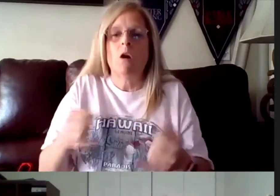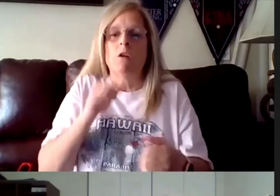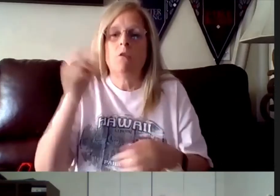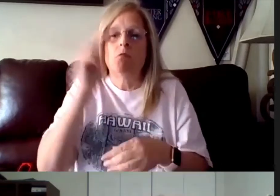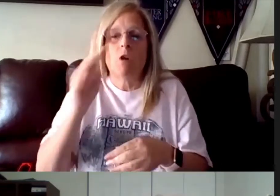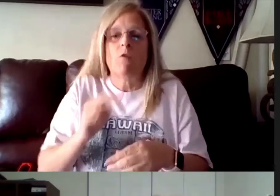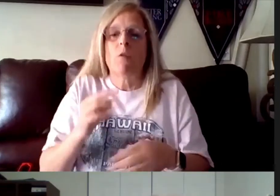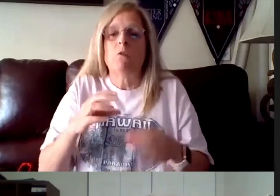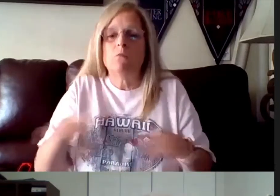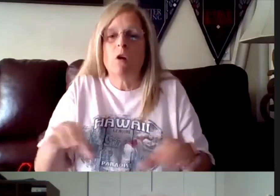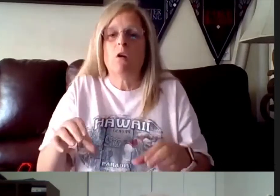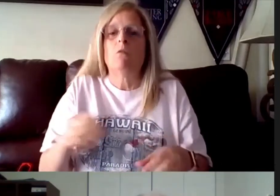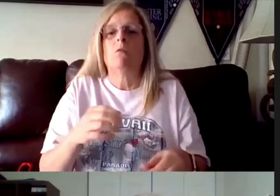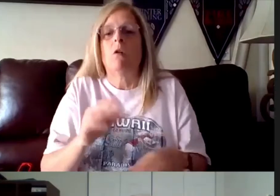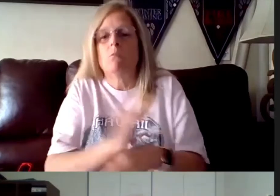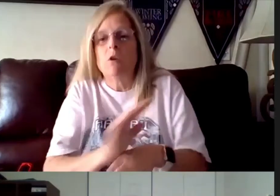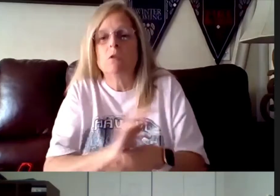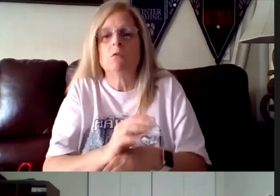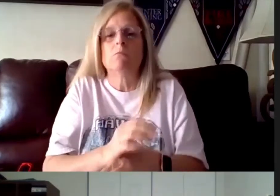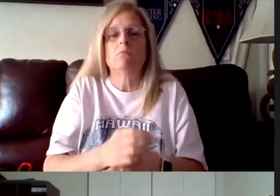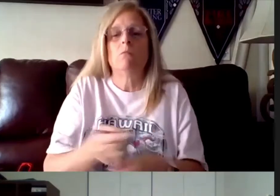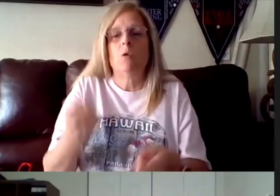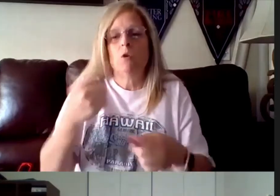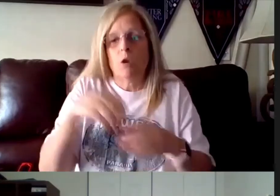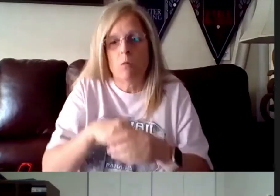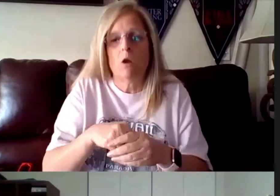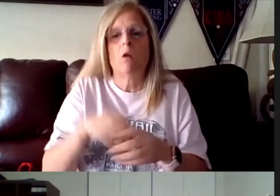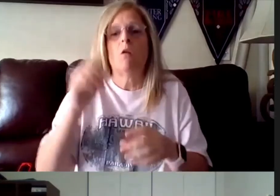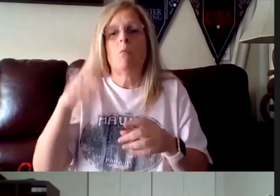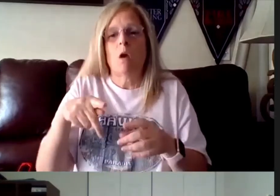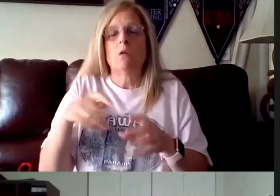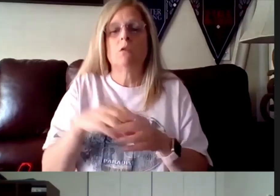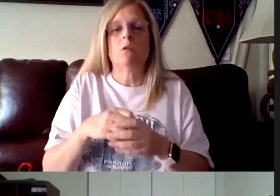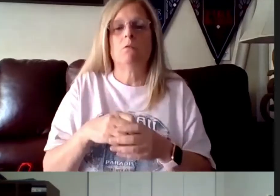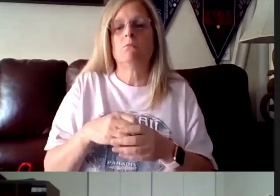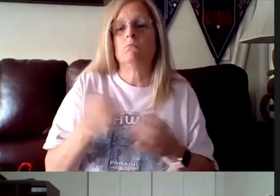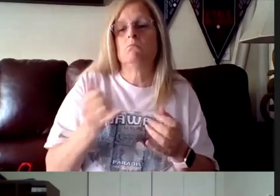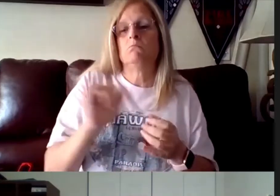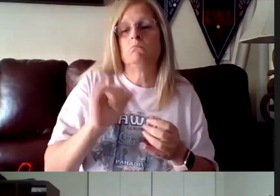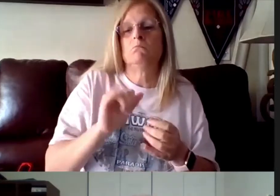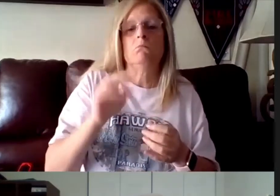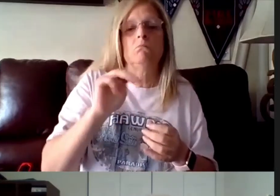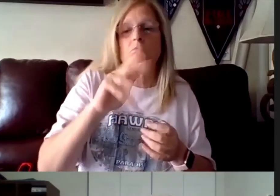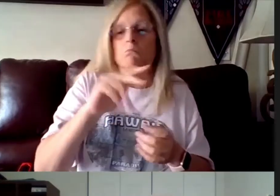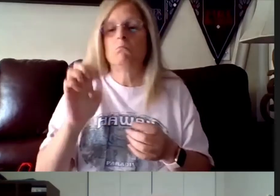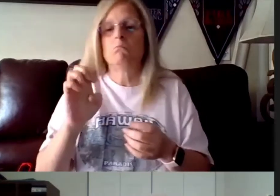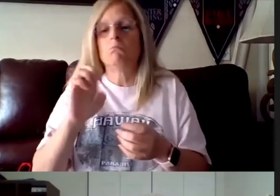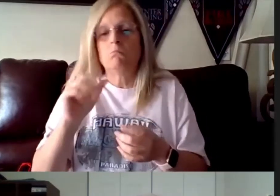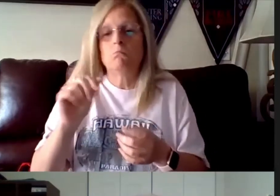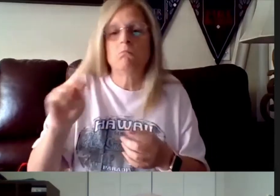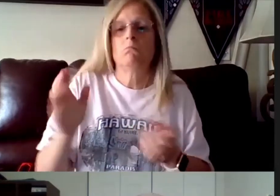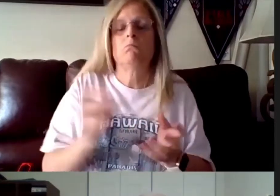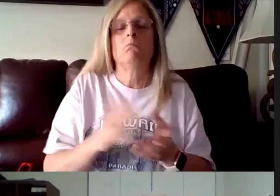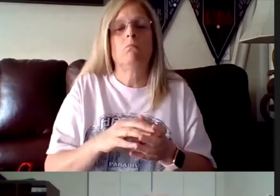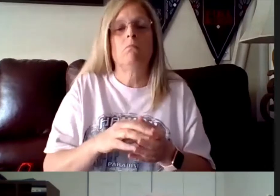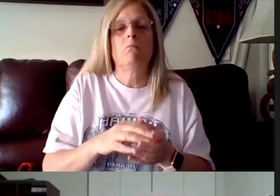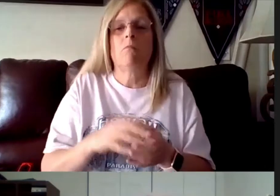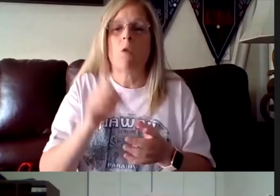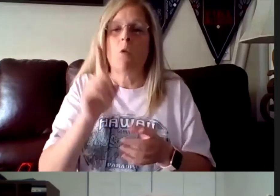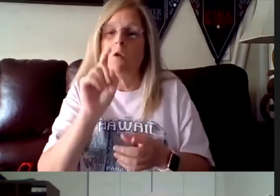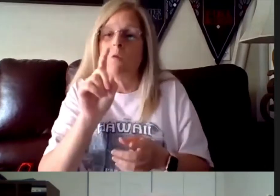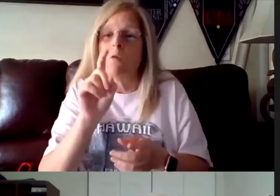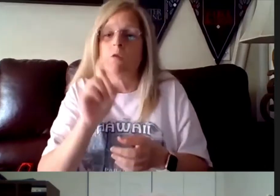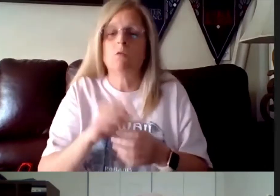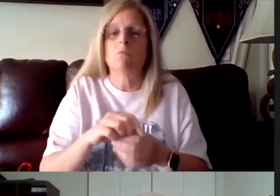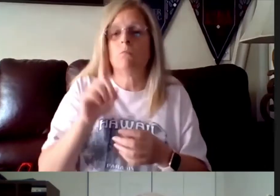And as you come into Onpassive, you're like myself, you're like Marty, you're like everybody that's here. You have one question, and that